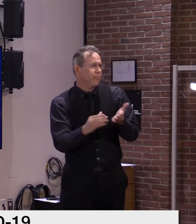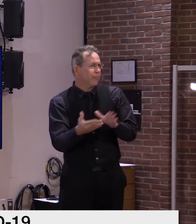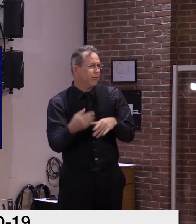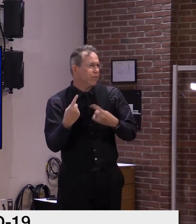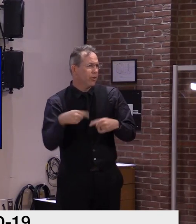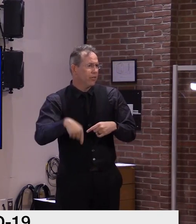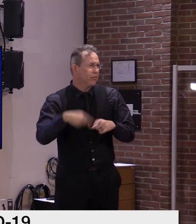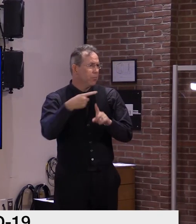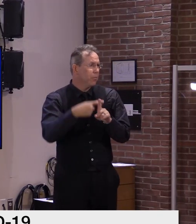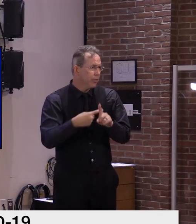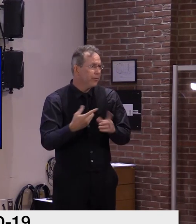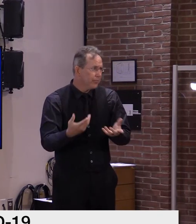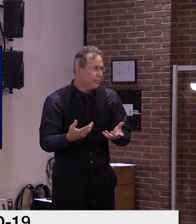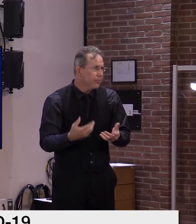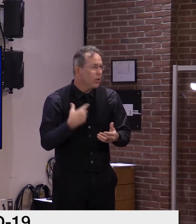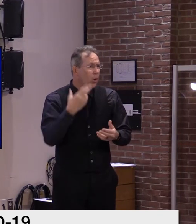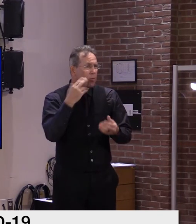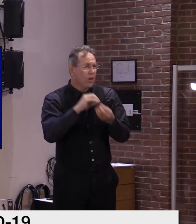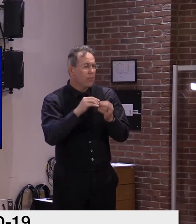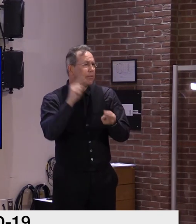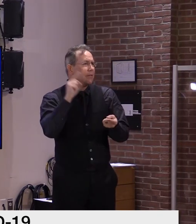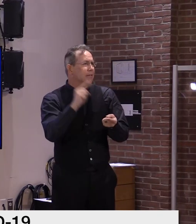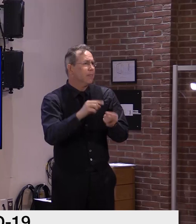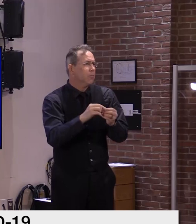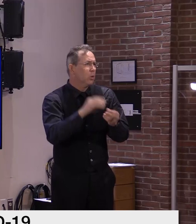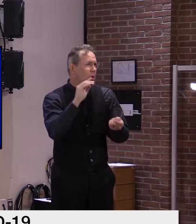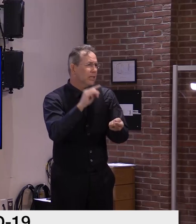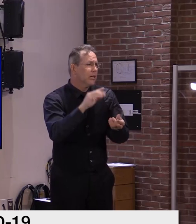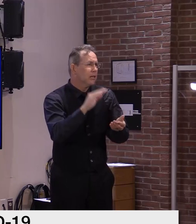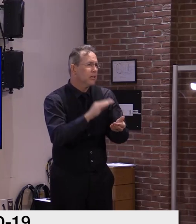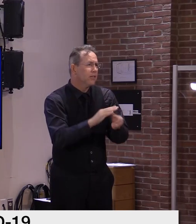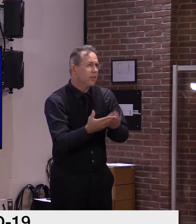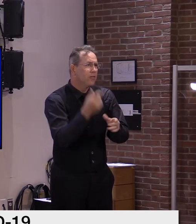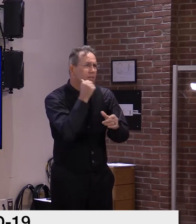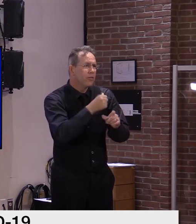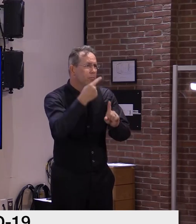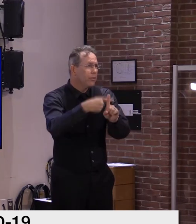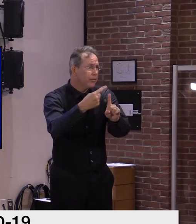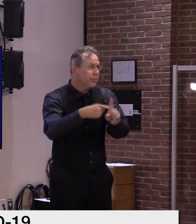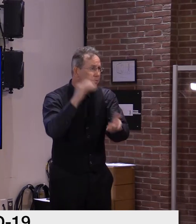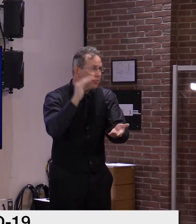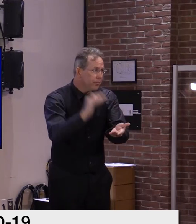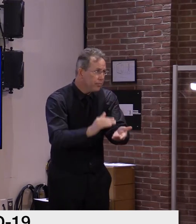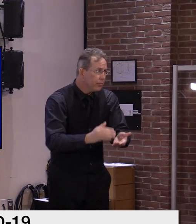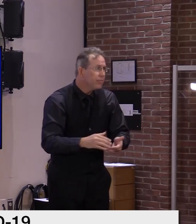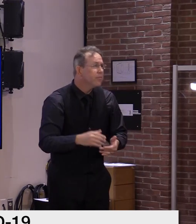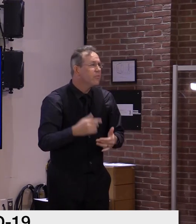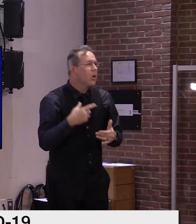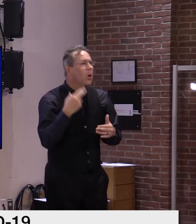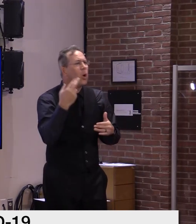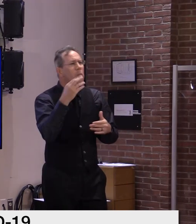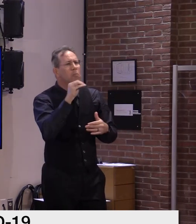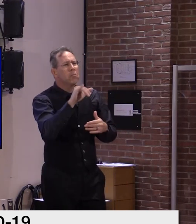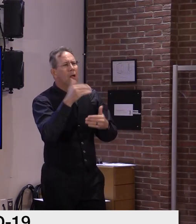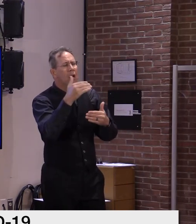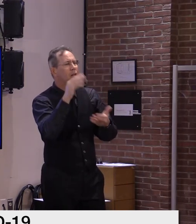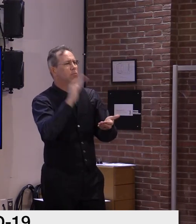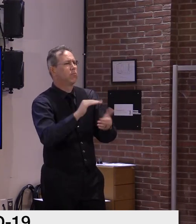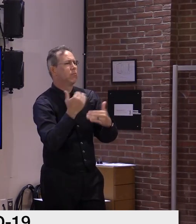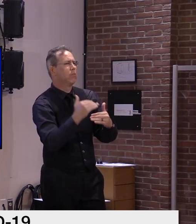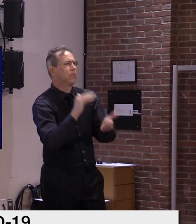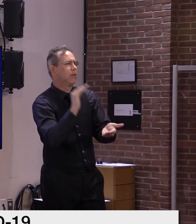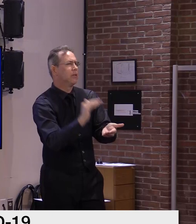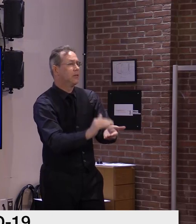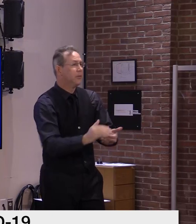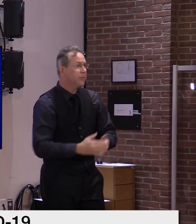to see fewer fatalities in May compared to the last few months. And we continue to forecast that we'll see as few as 5 and as many